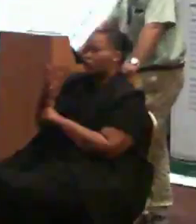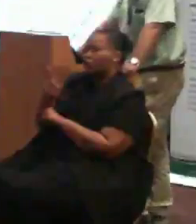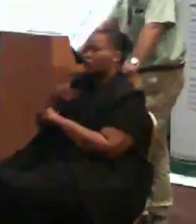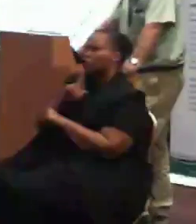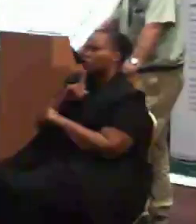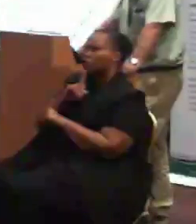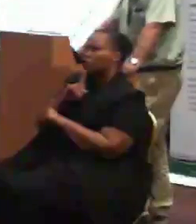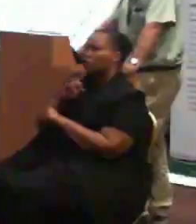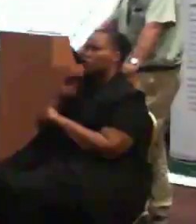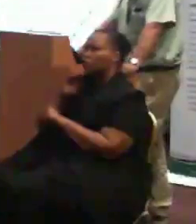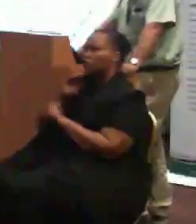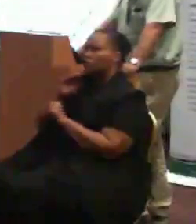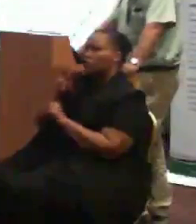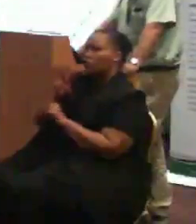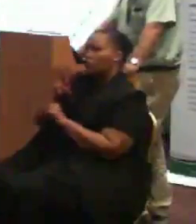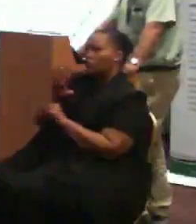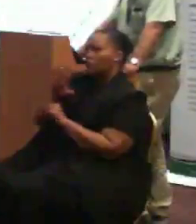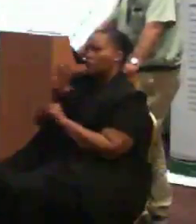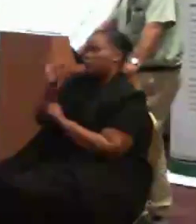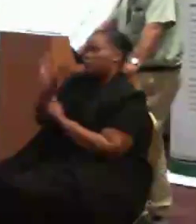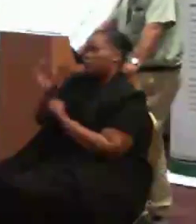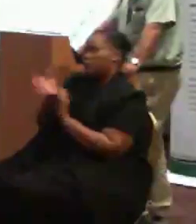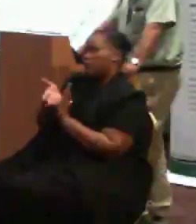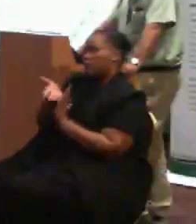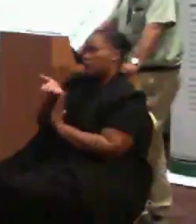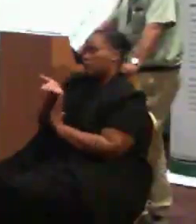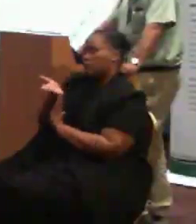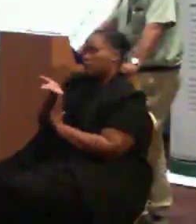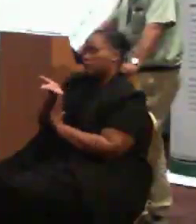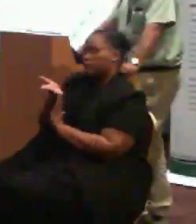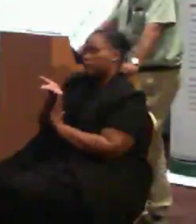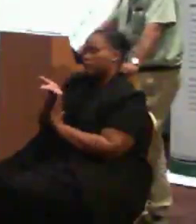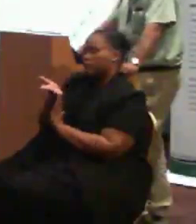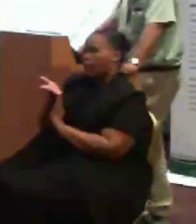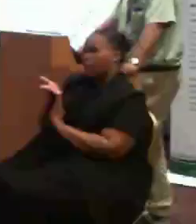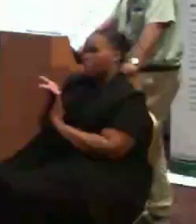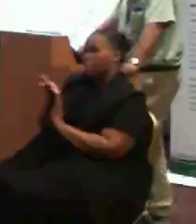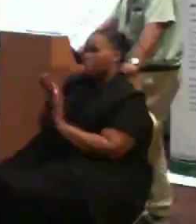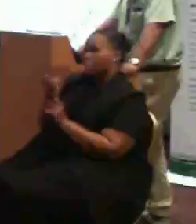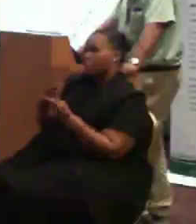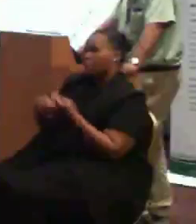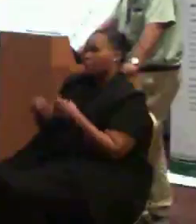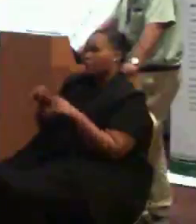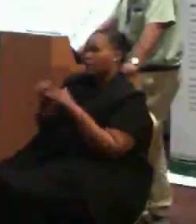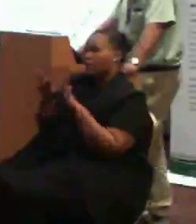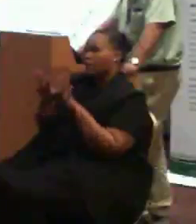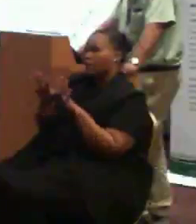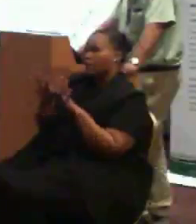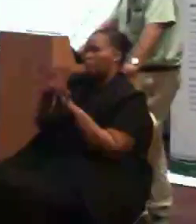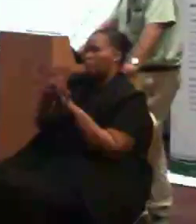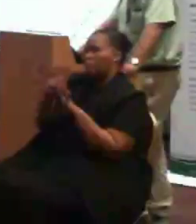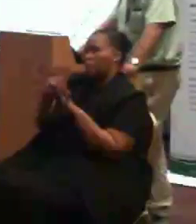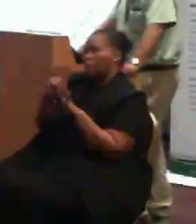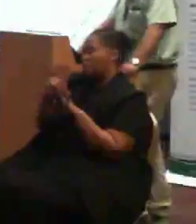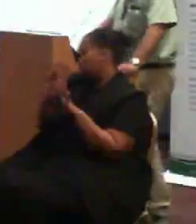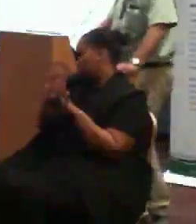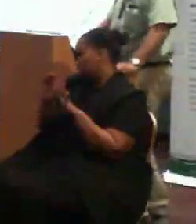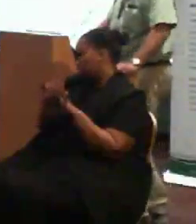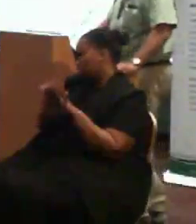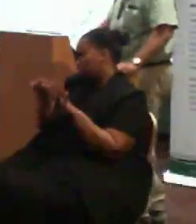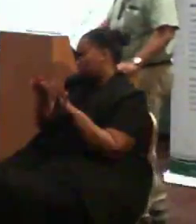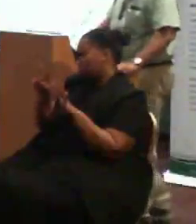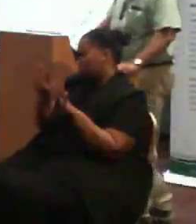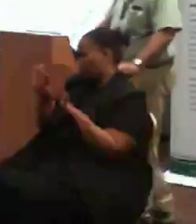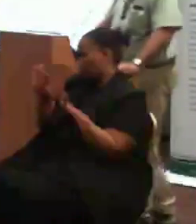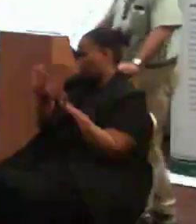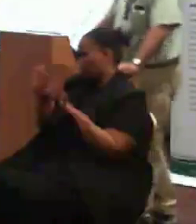of 25%. And the expenditure rise from 10 billion to 24 billion. So the increase